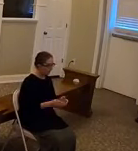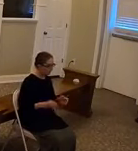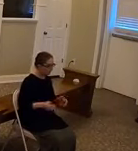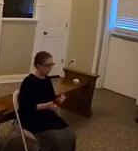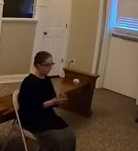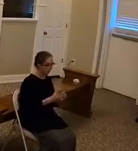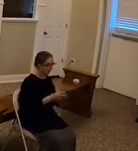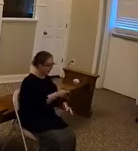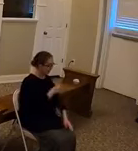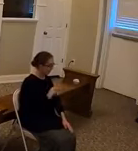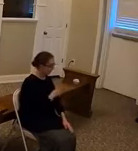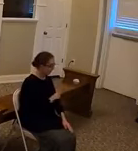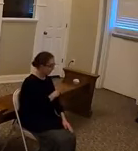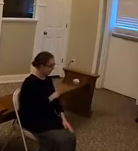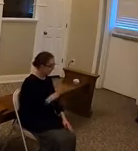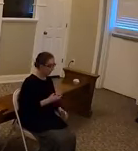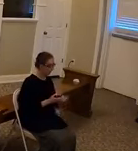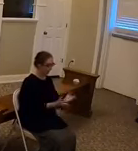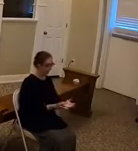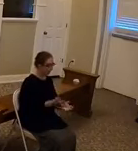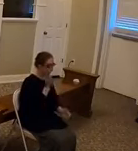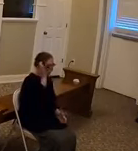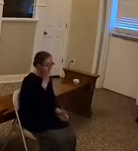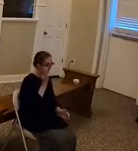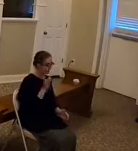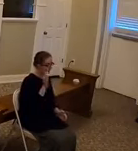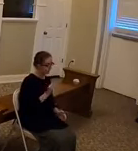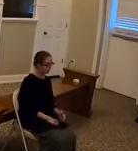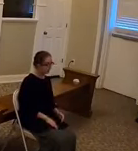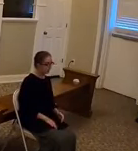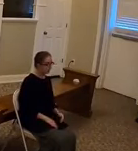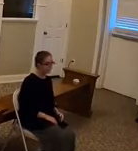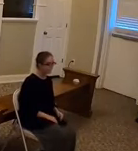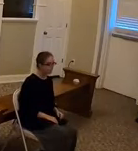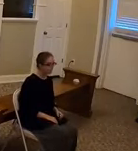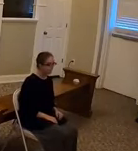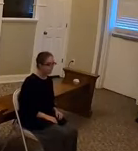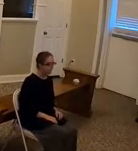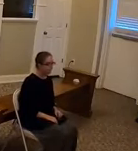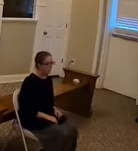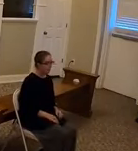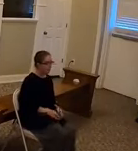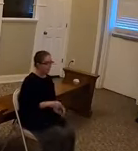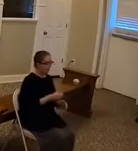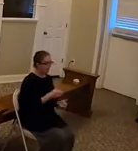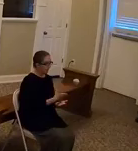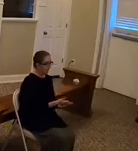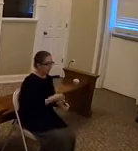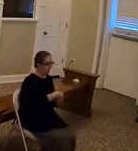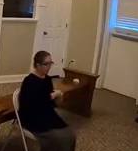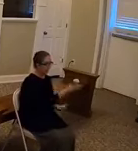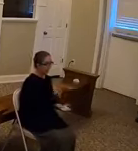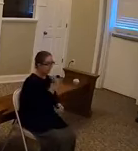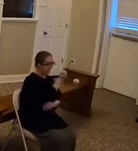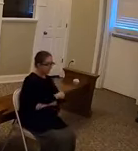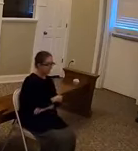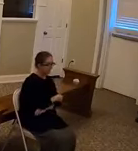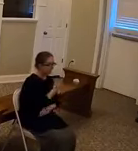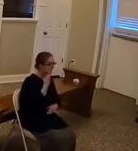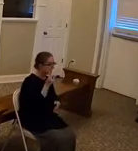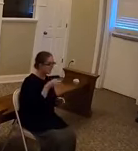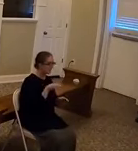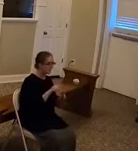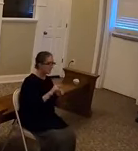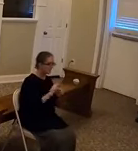you here around the hospital and carries messages back and forth. And the thing is, in our day, it's looked at a